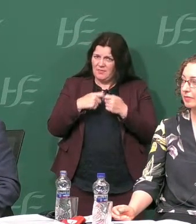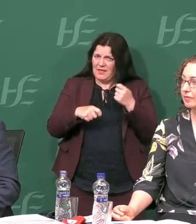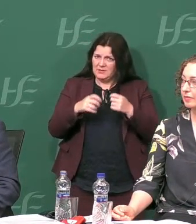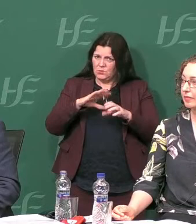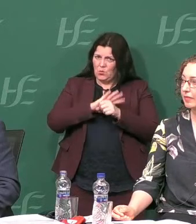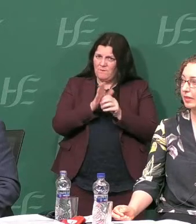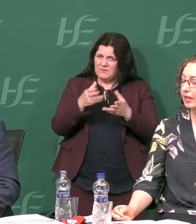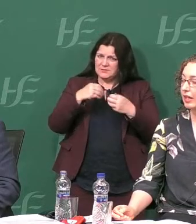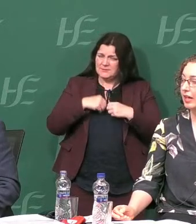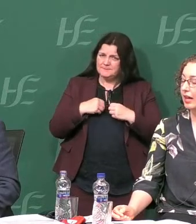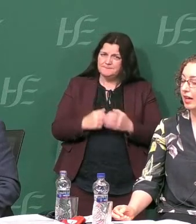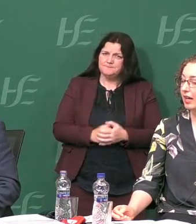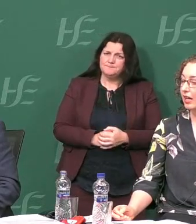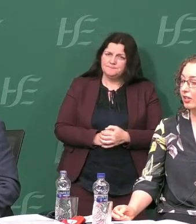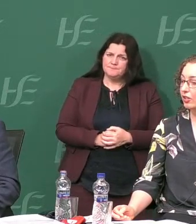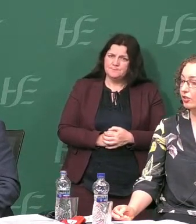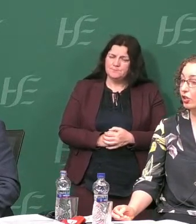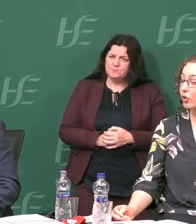COVID.